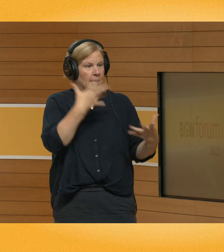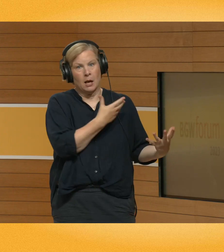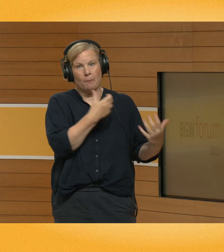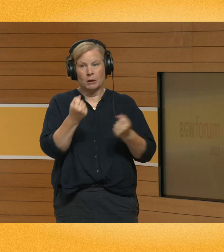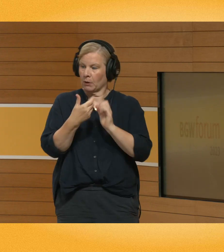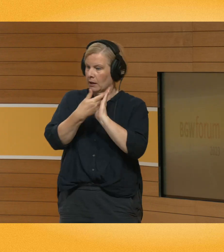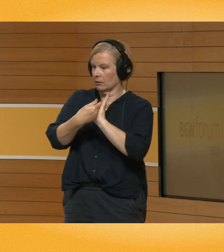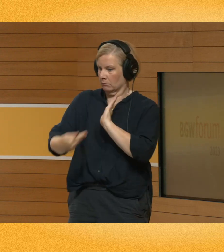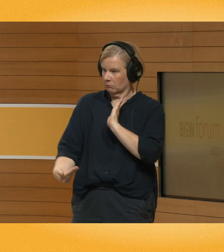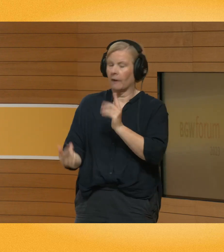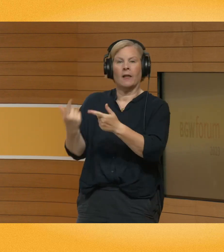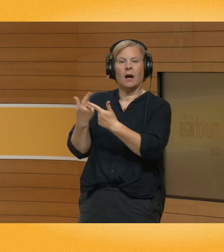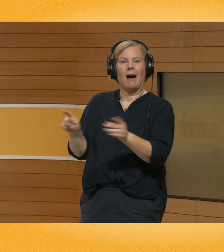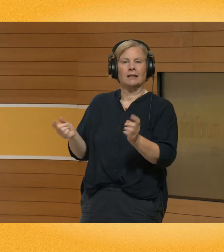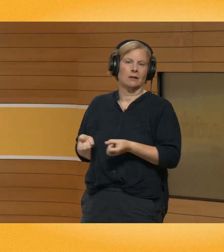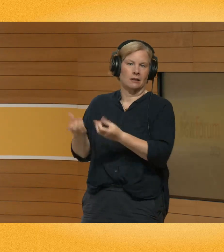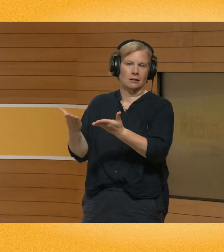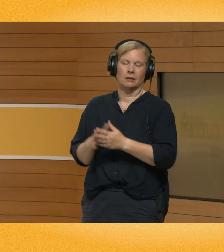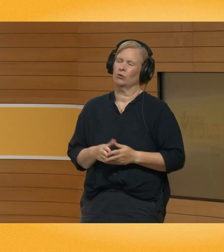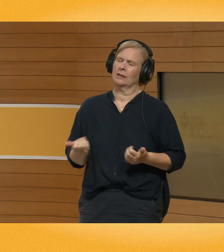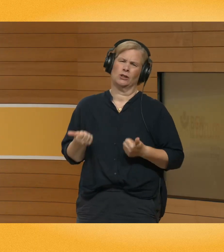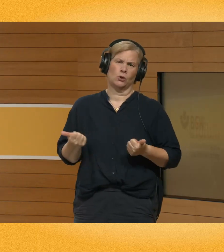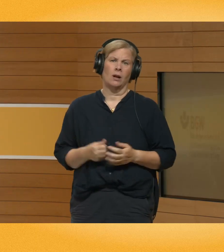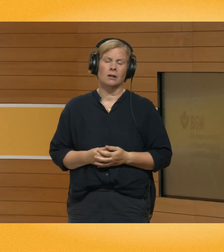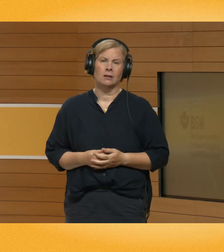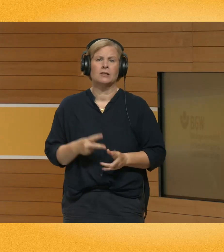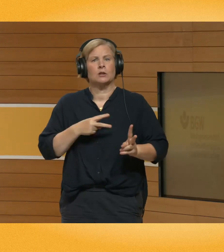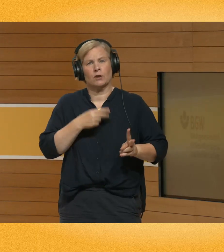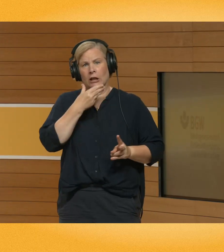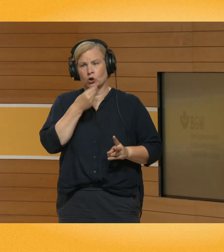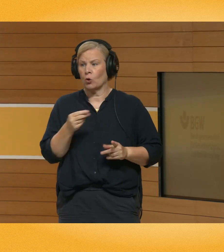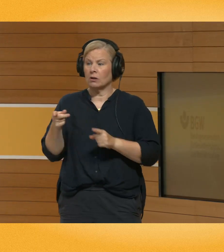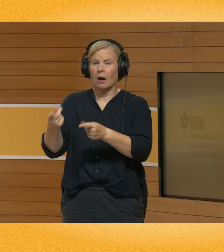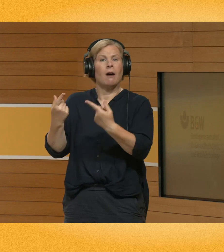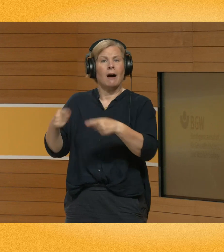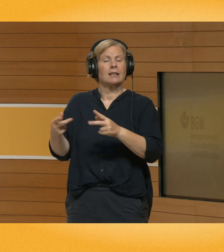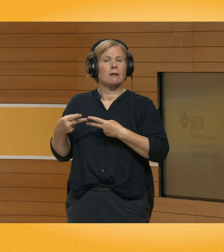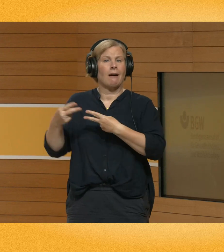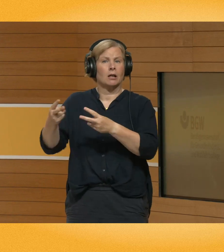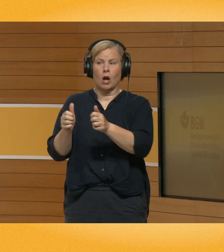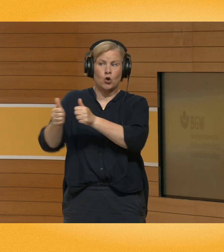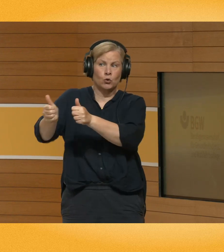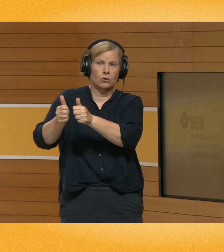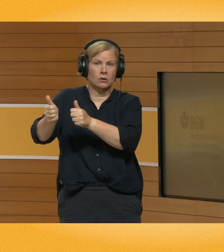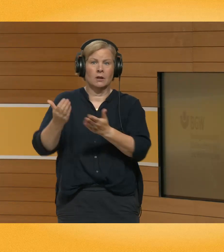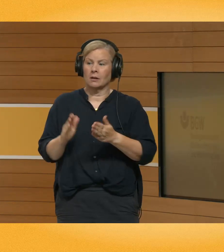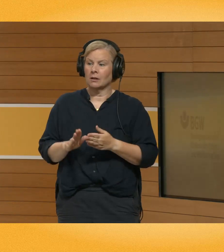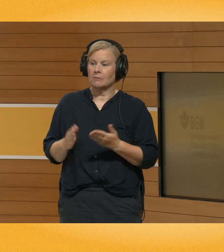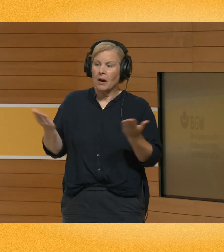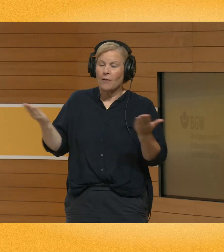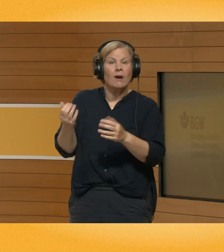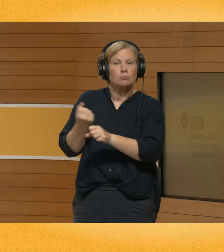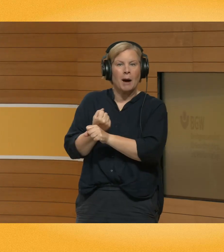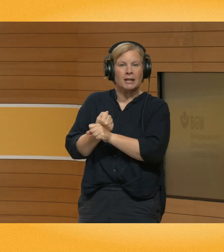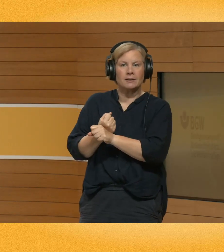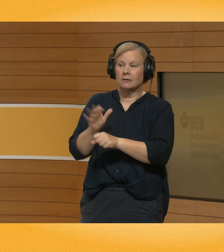always great to see how far the other hospitals are, what they're working on, what challenges they face. And usually the challenges